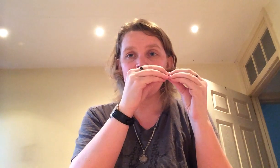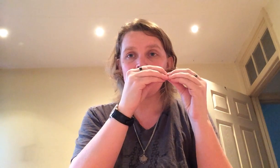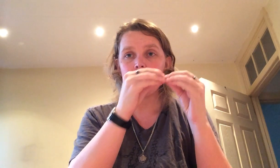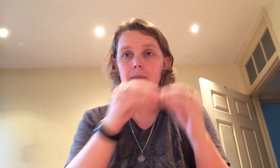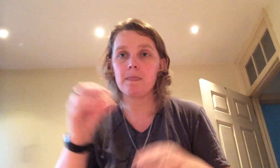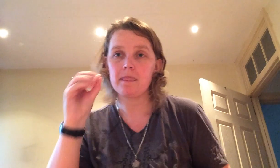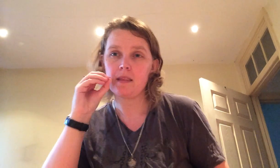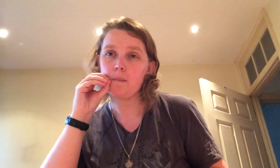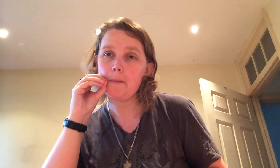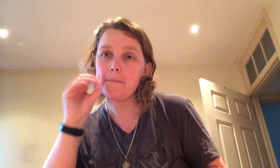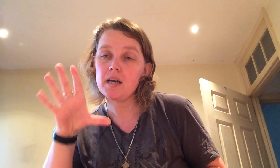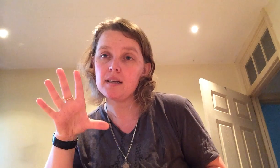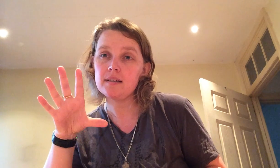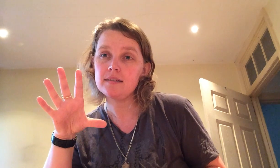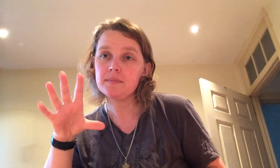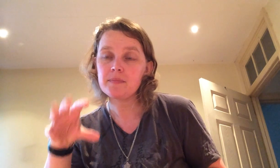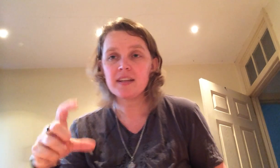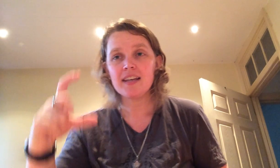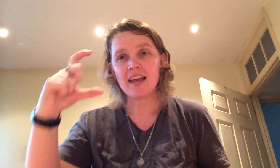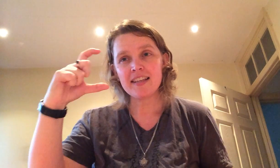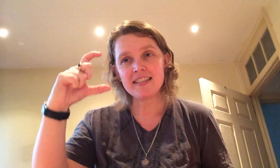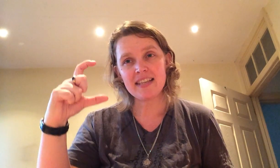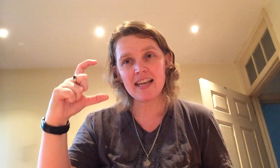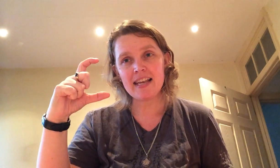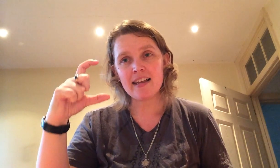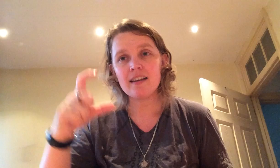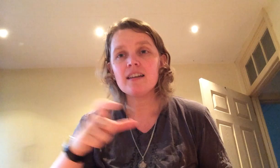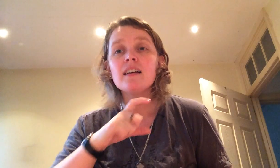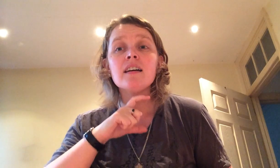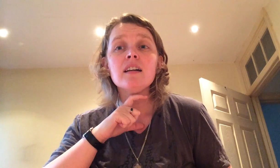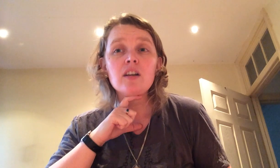B, B, C, K,